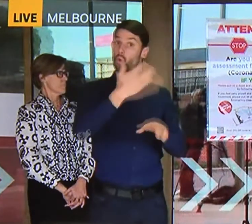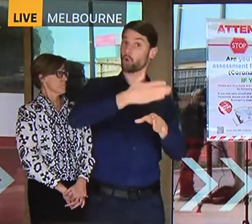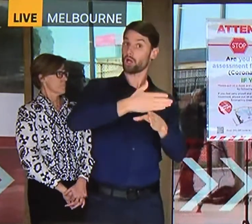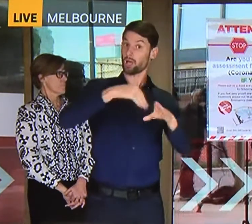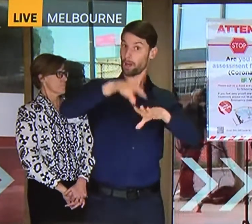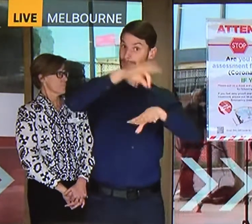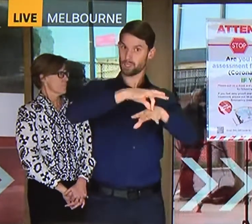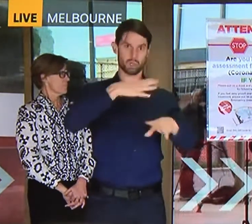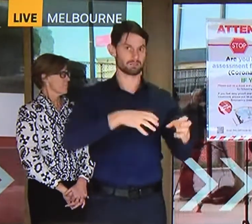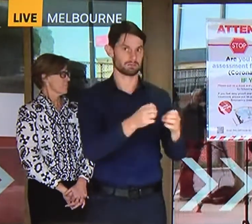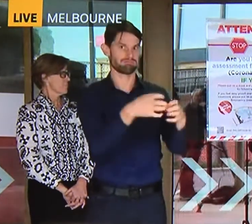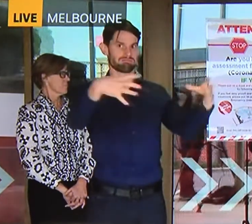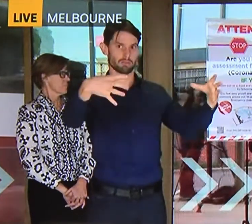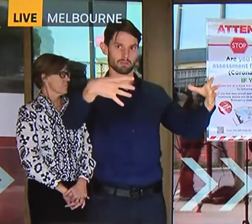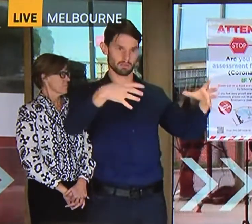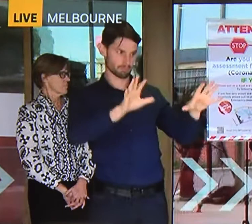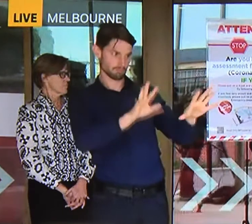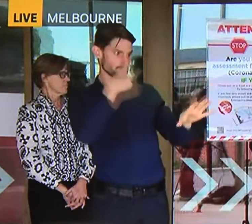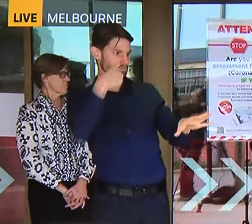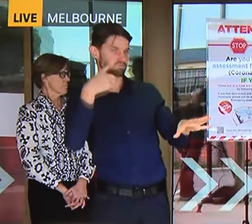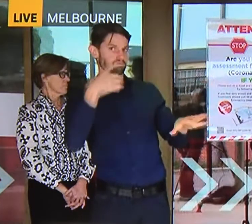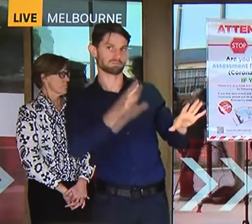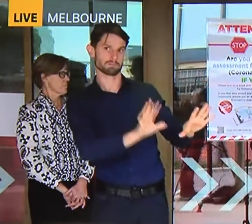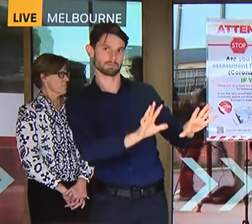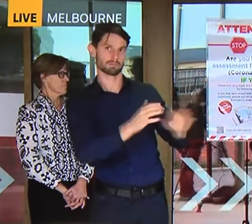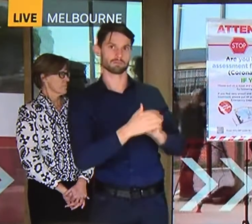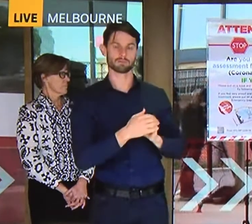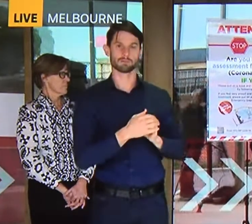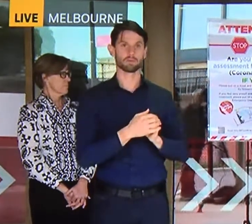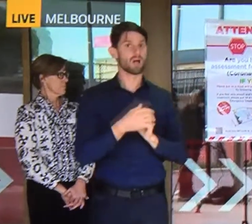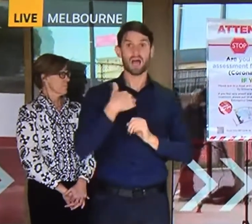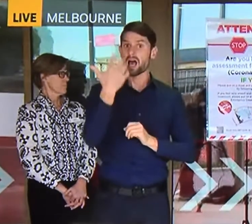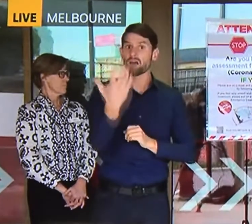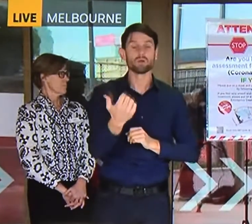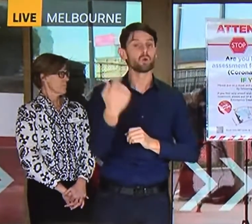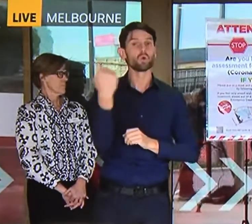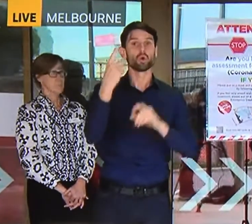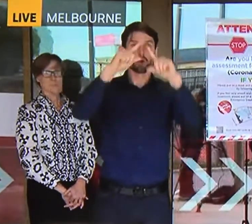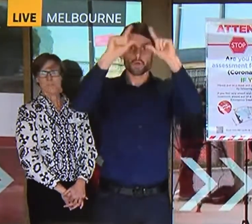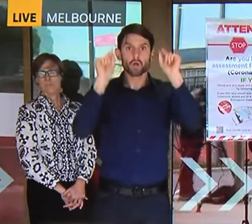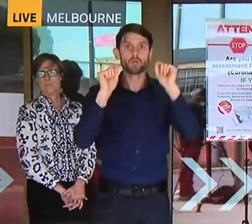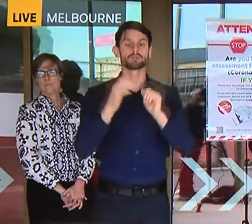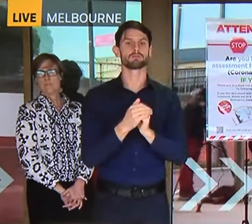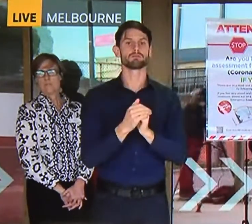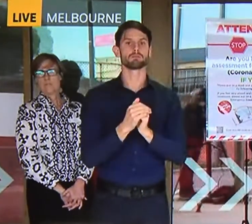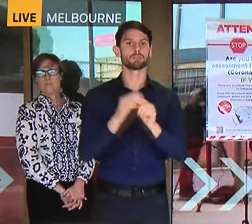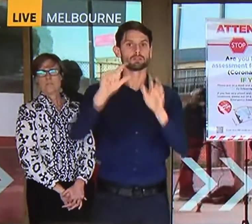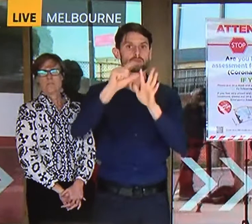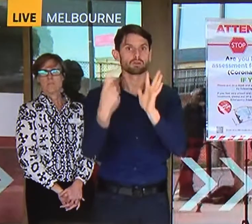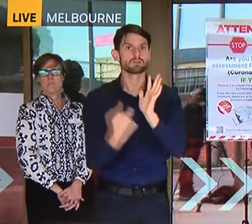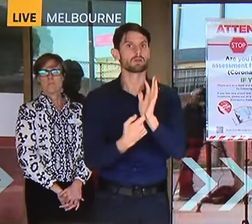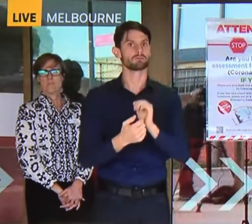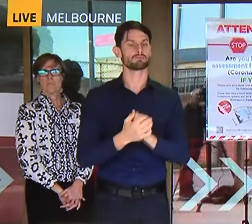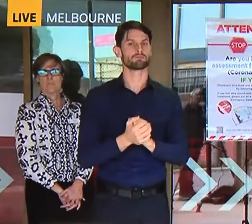capacity. And what we're seeing is former nurses, former doctors, current nurses, current